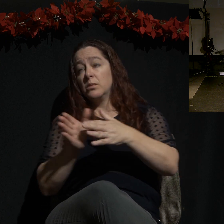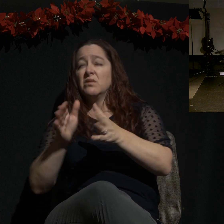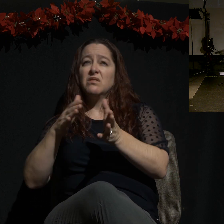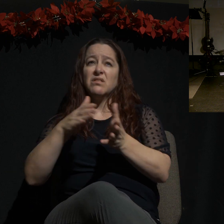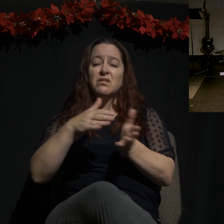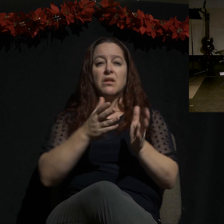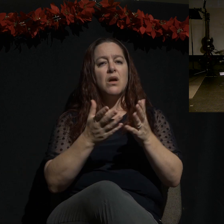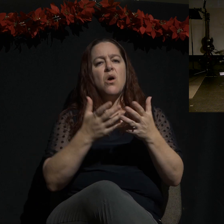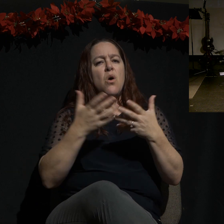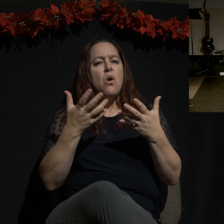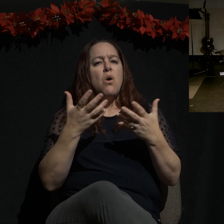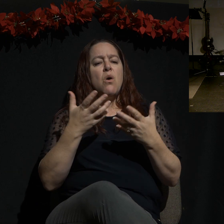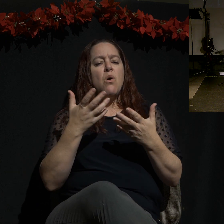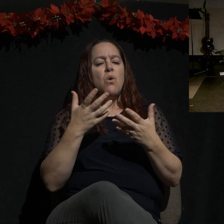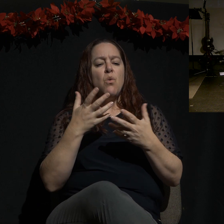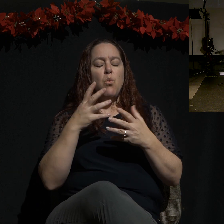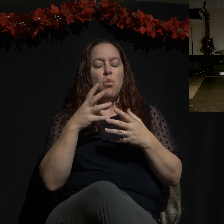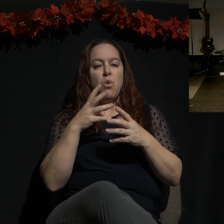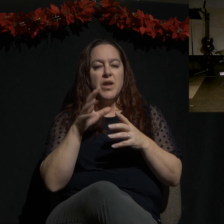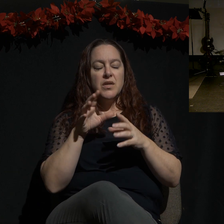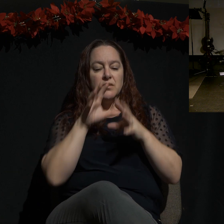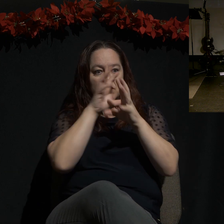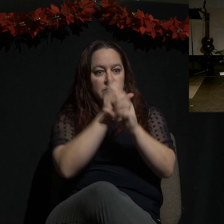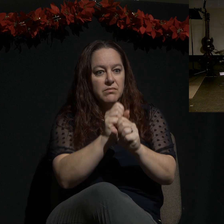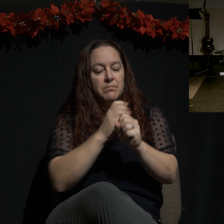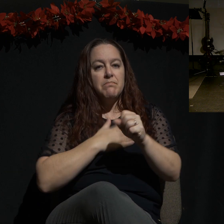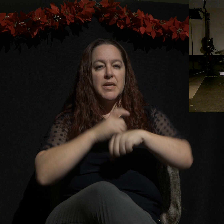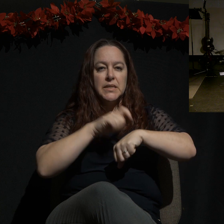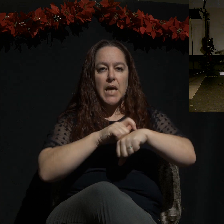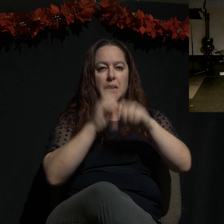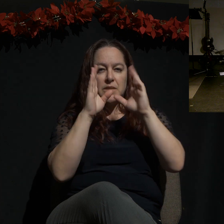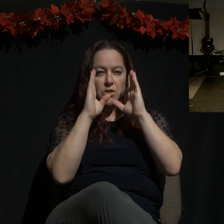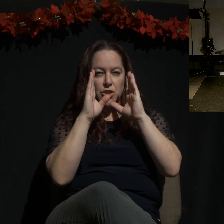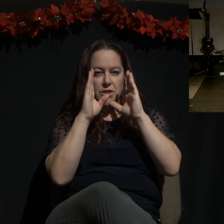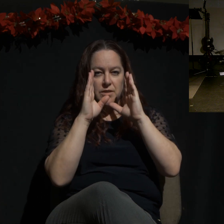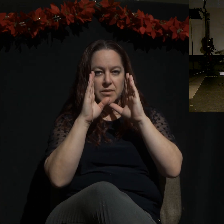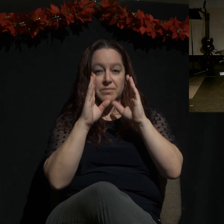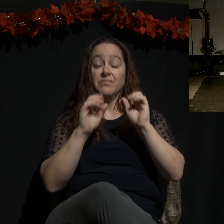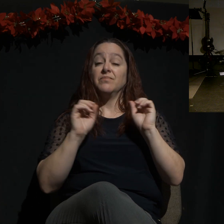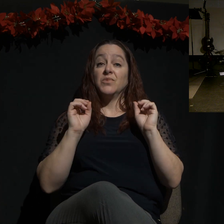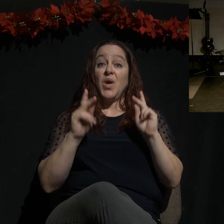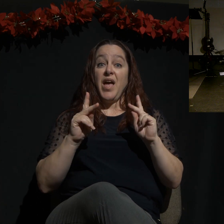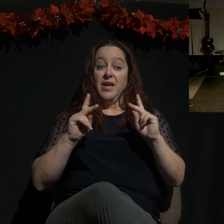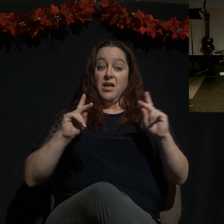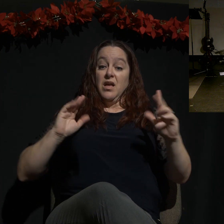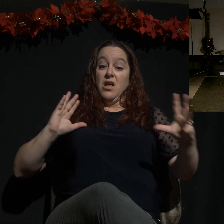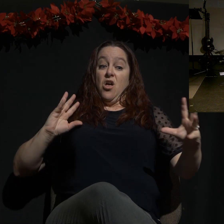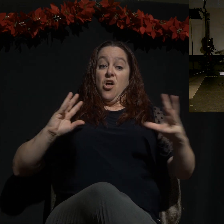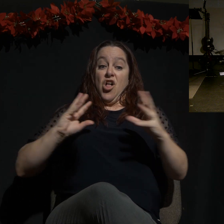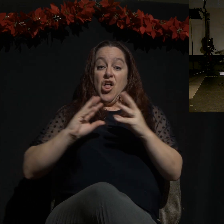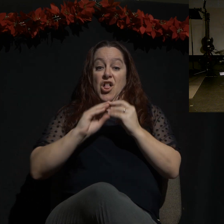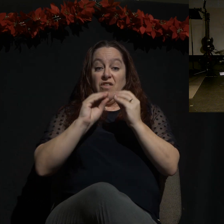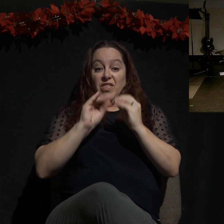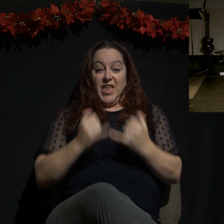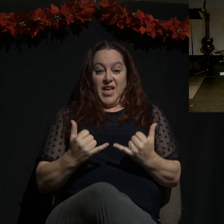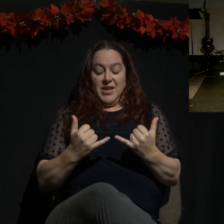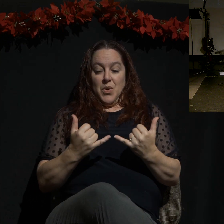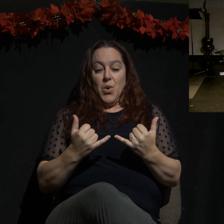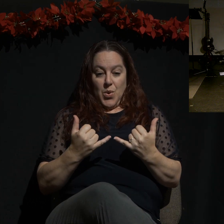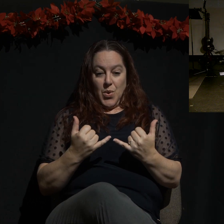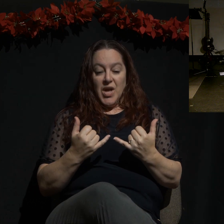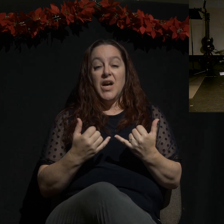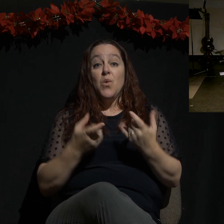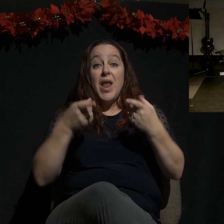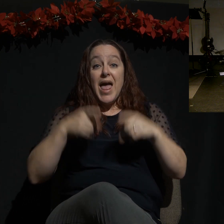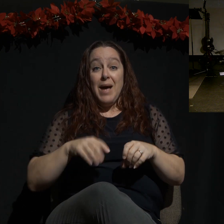is holding my time and attention? So all that to say, that makes what happens in our